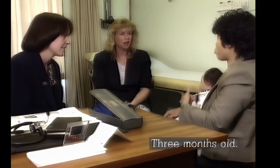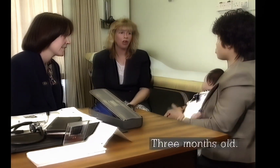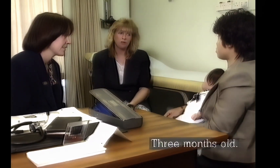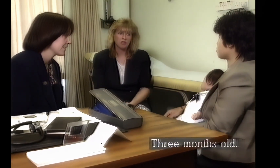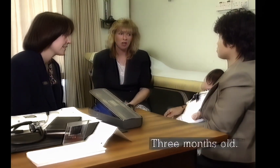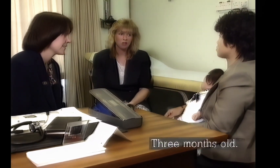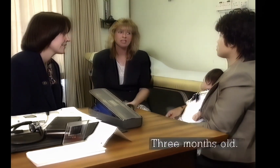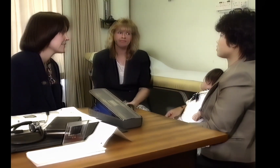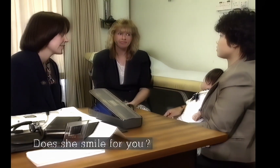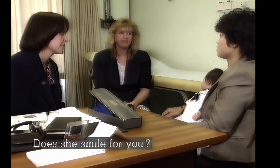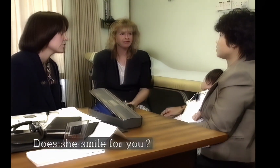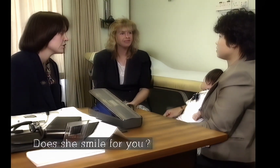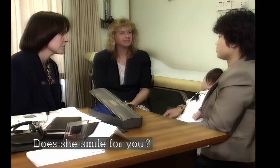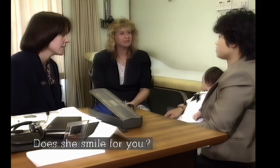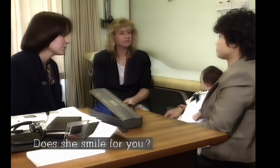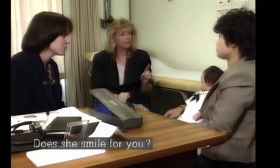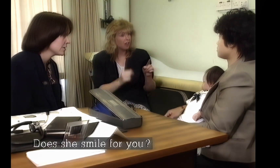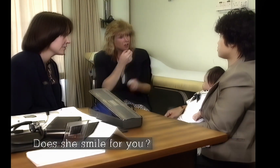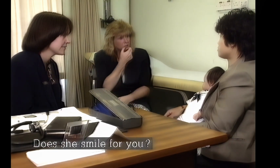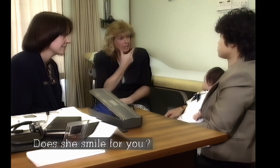3 months old. Does she smile for you?